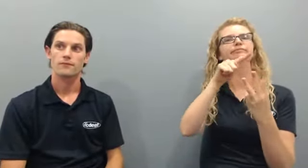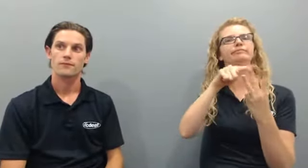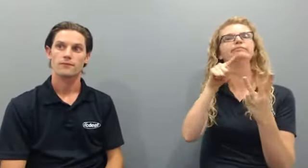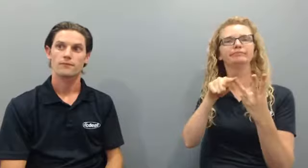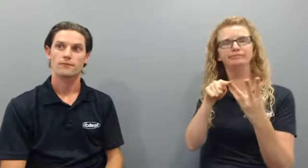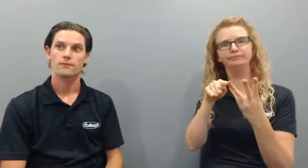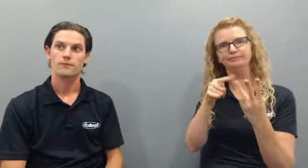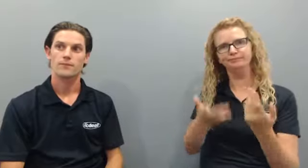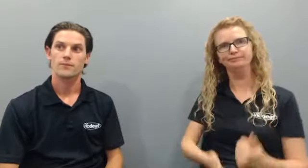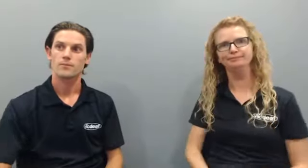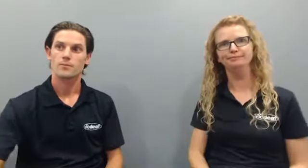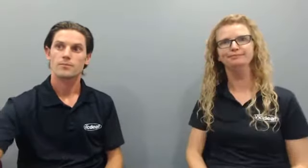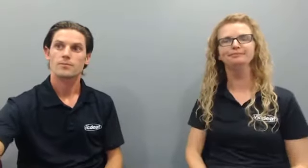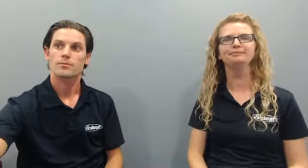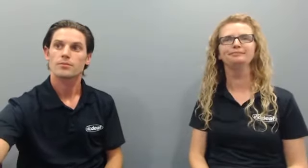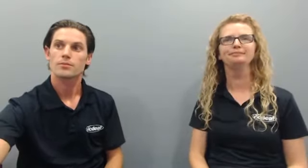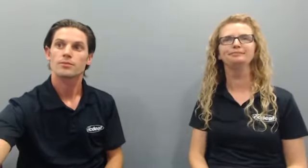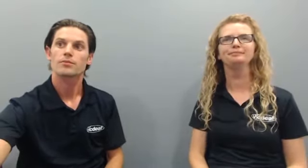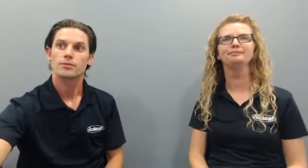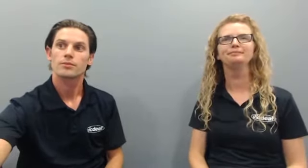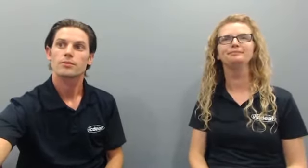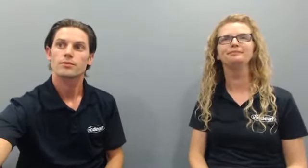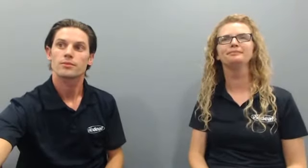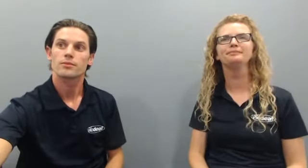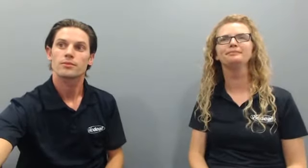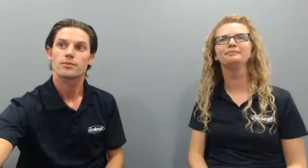So you can have funding for interpreters for those 3 different scenarios.